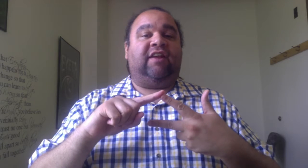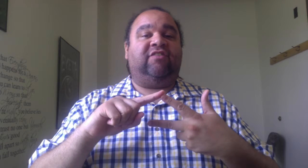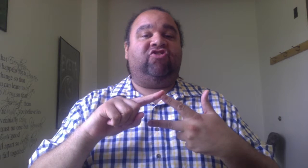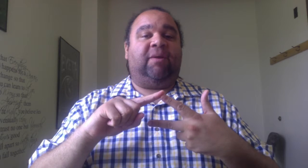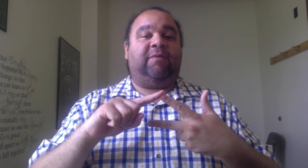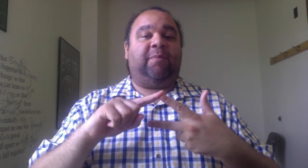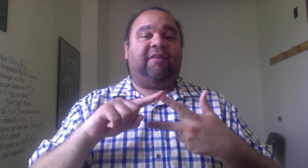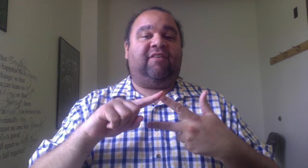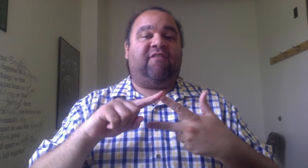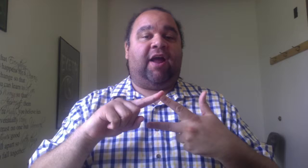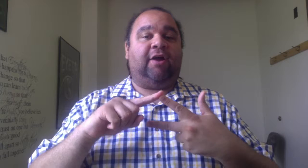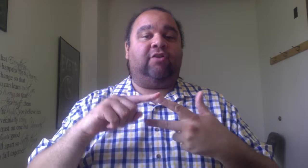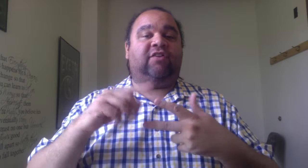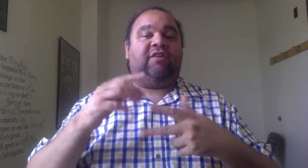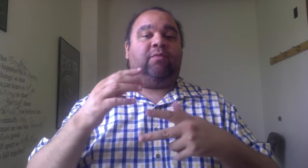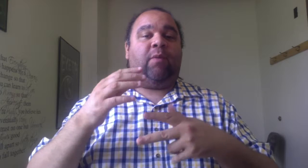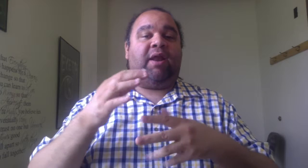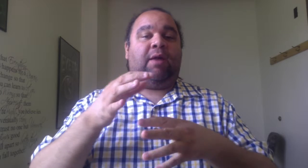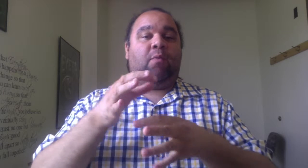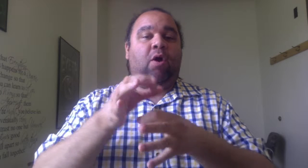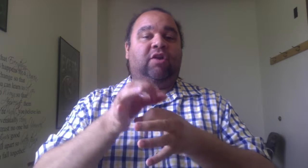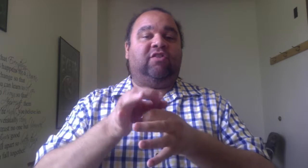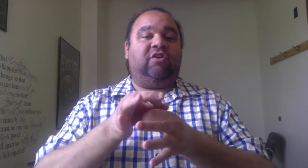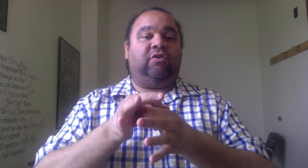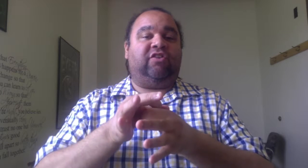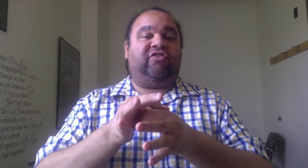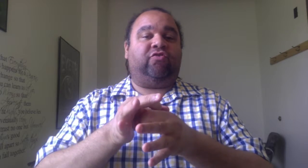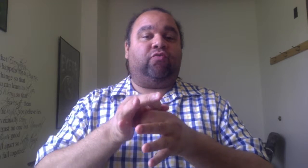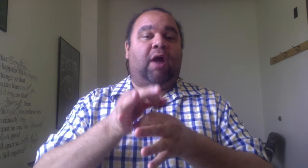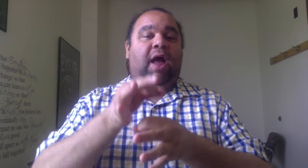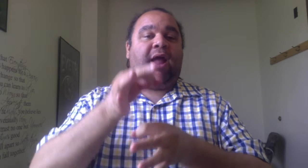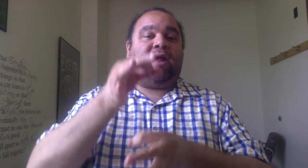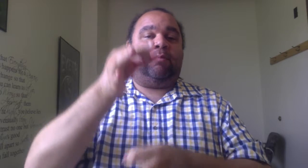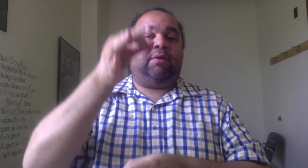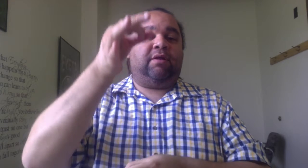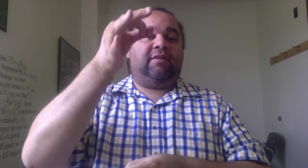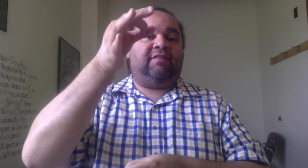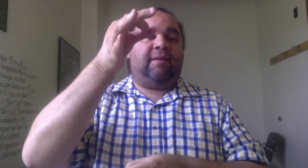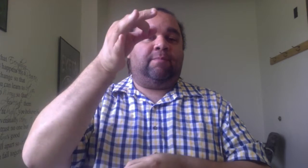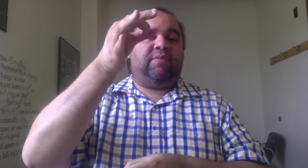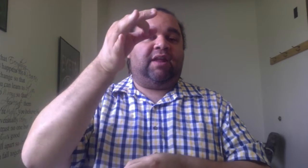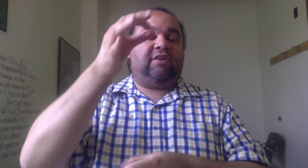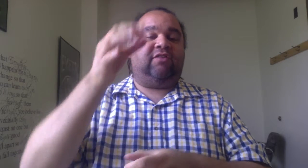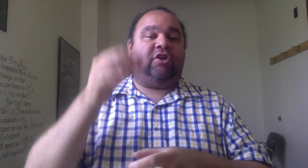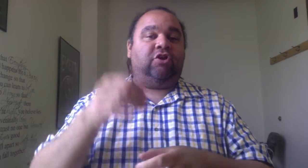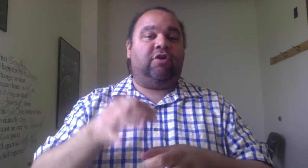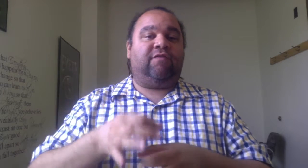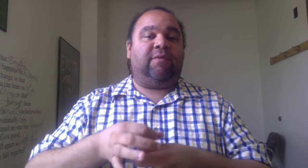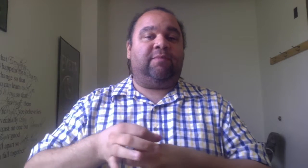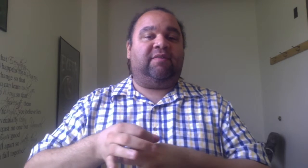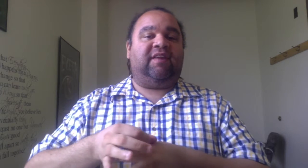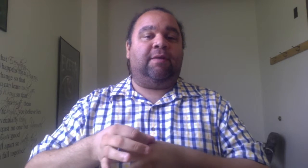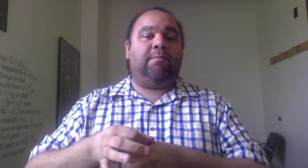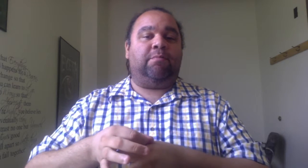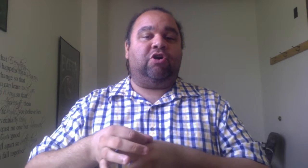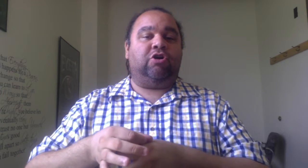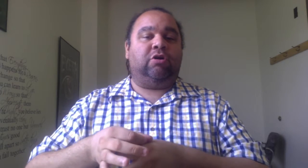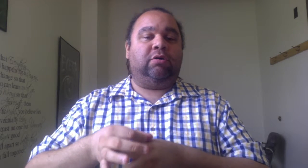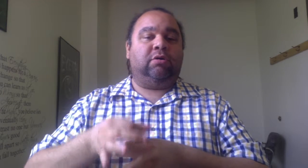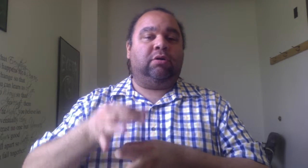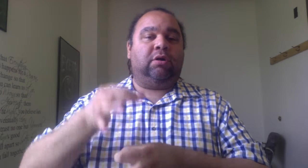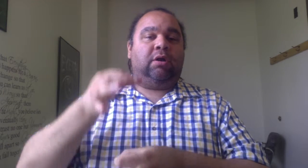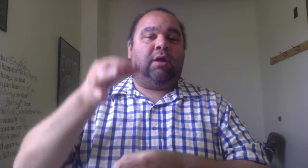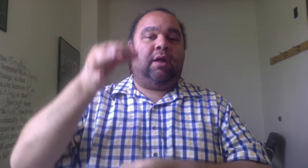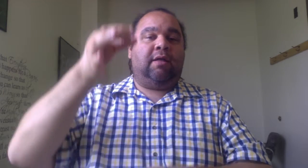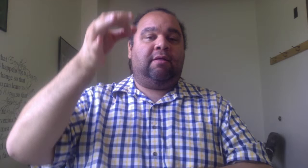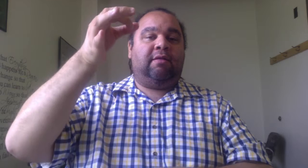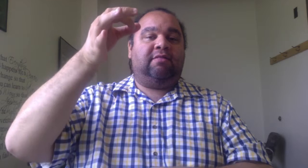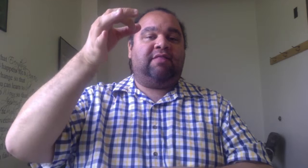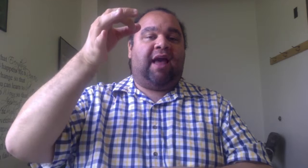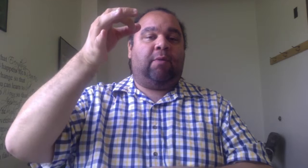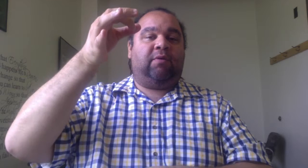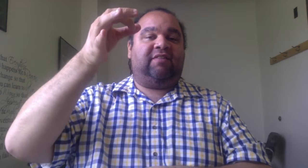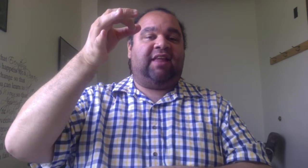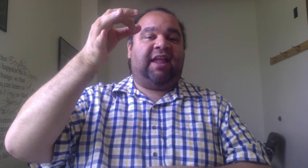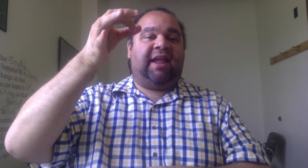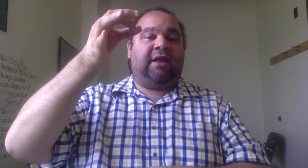and shape specifiers is when I want to describe something. So from timber, that was the handle.